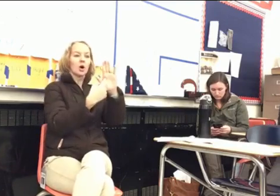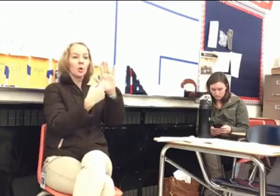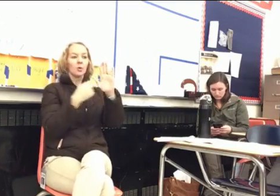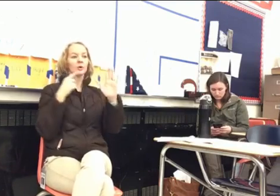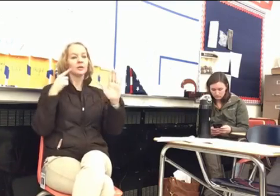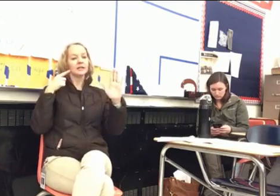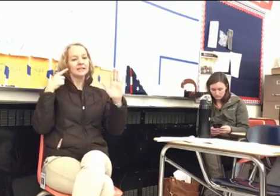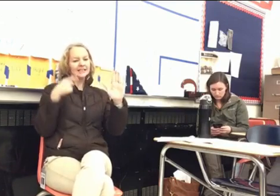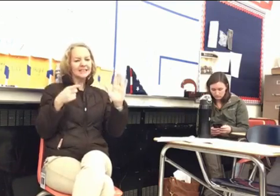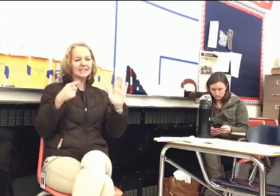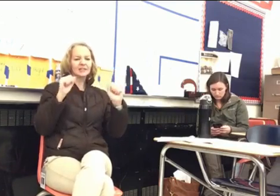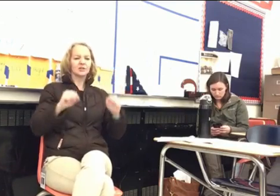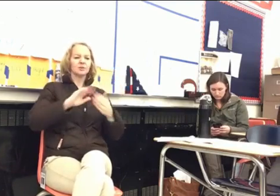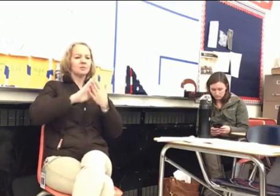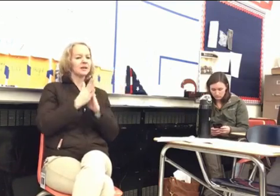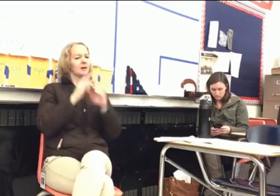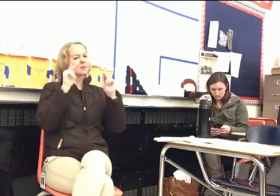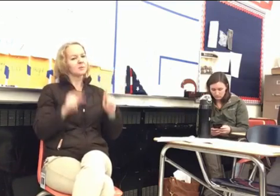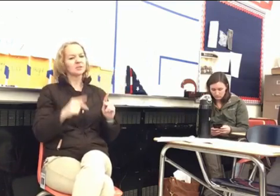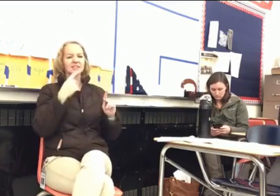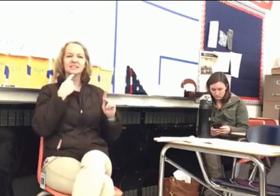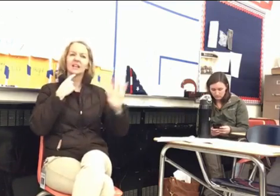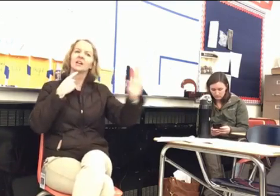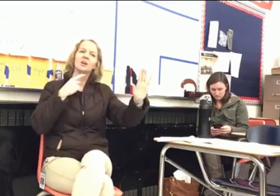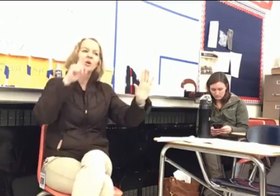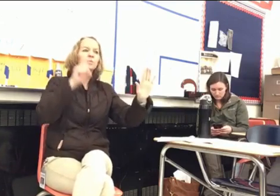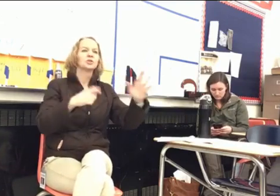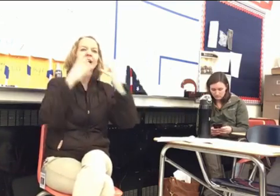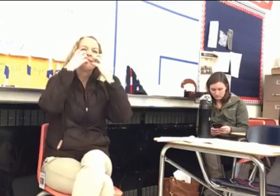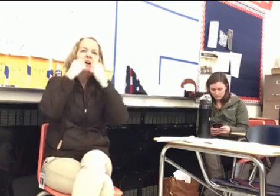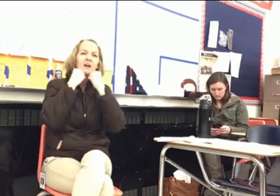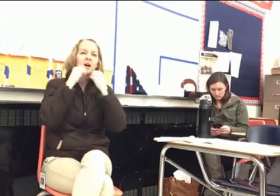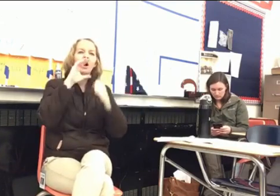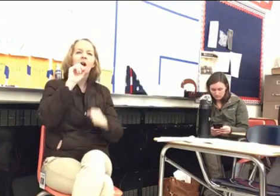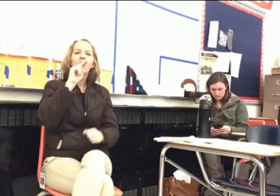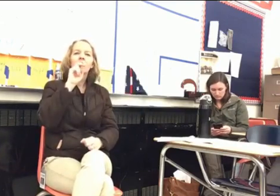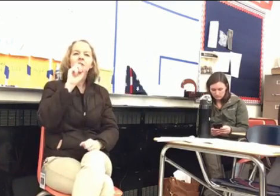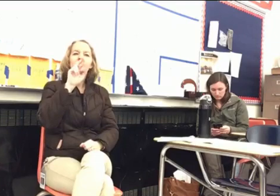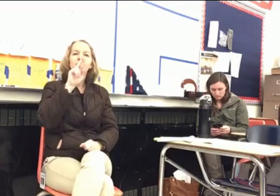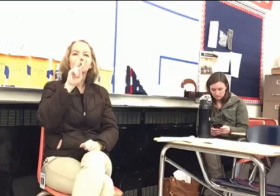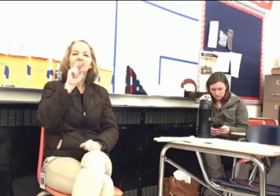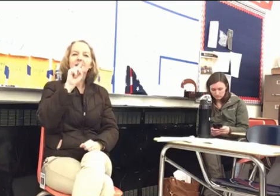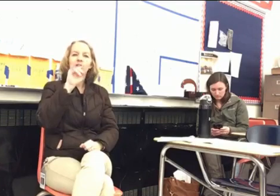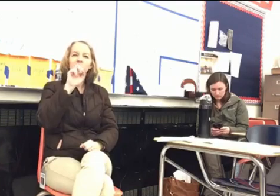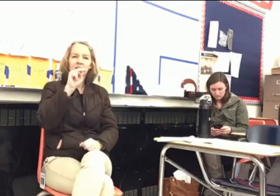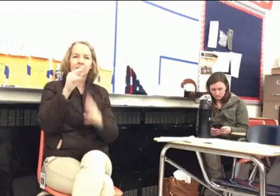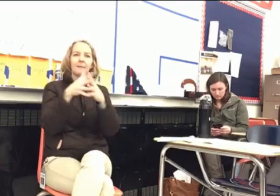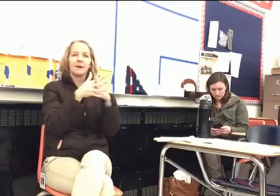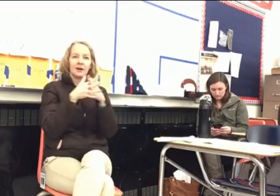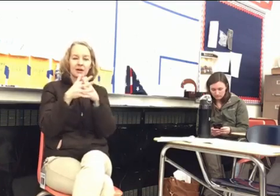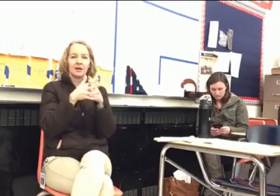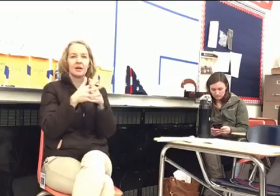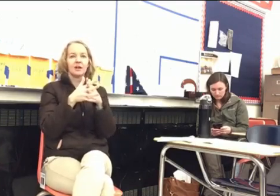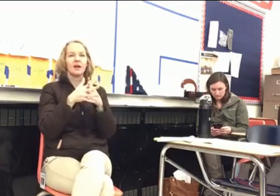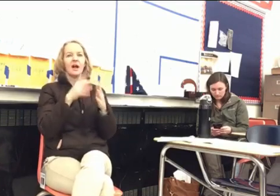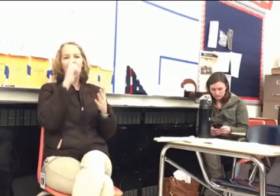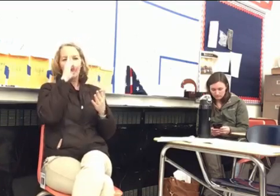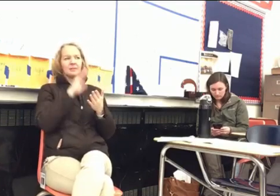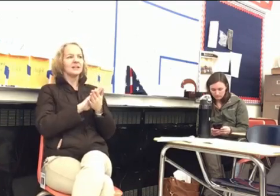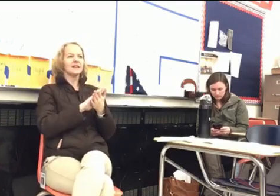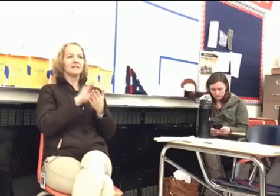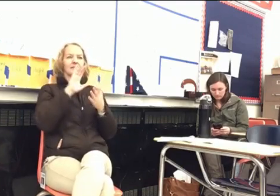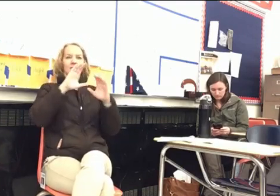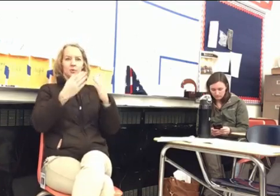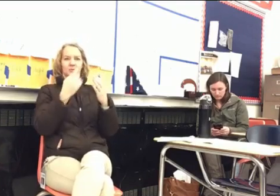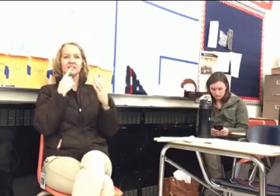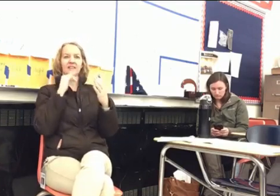going to be the person that was going to go off and say, we should have conservation in America. And luckily, and I believe the group said this in their